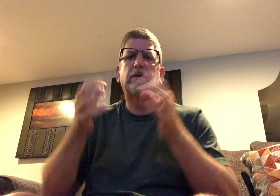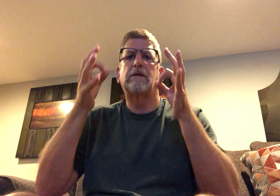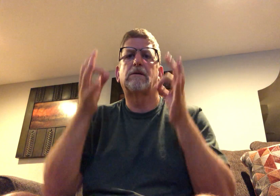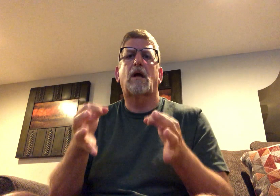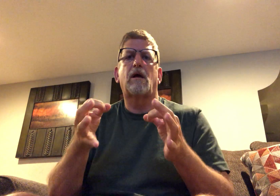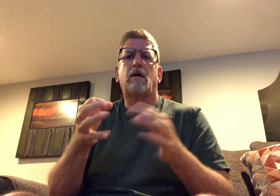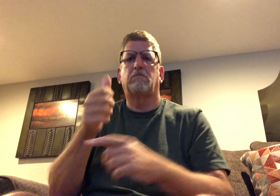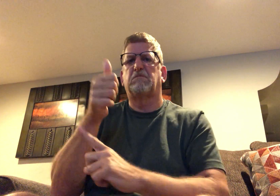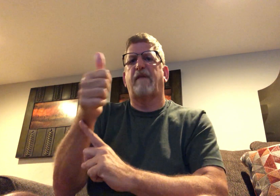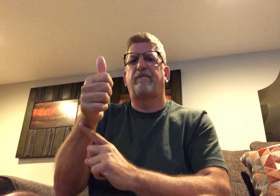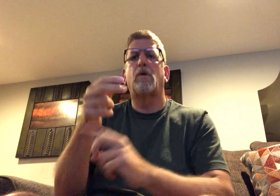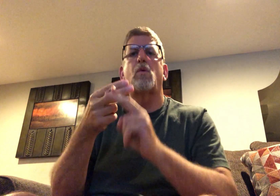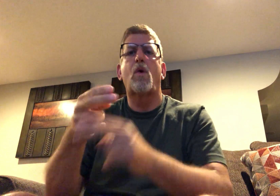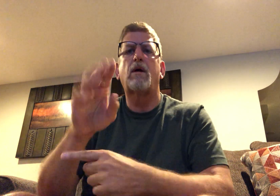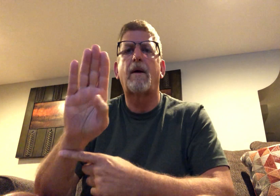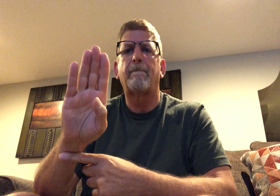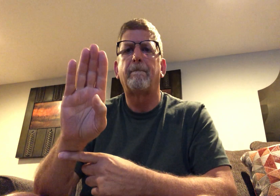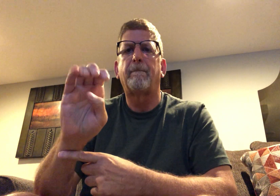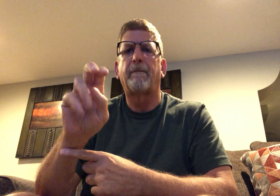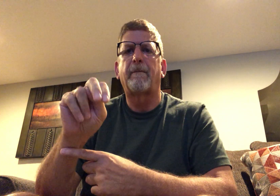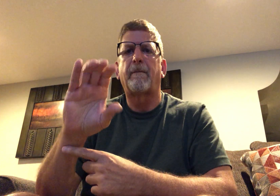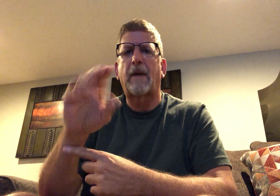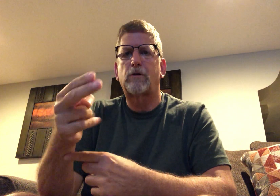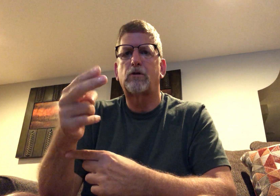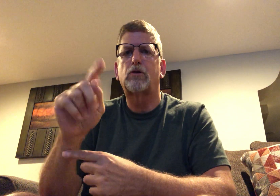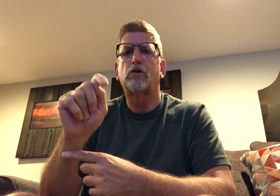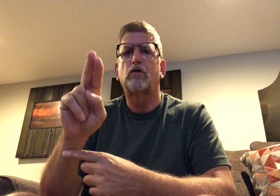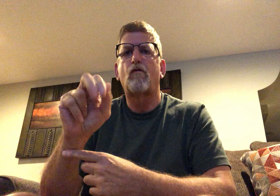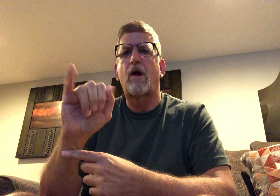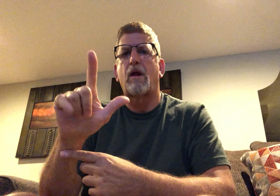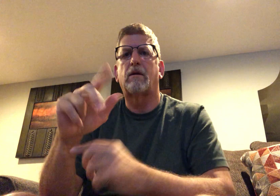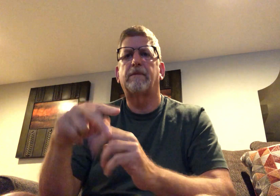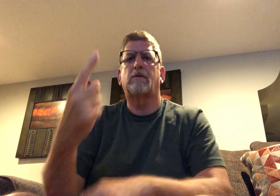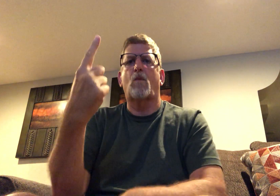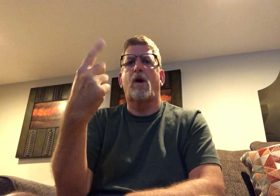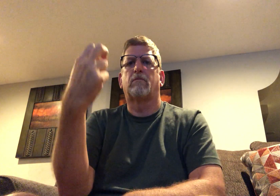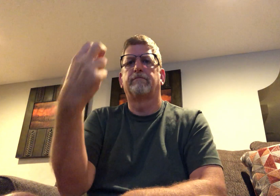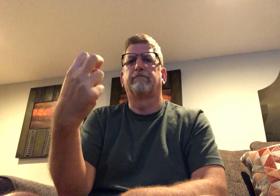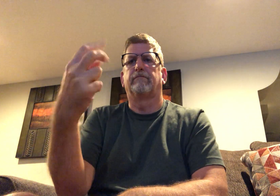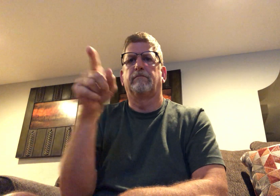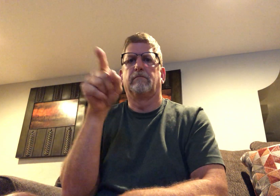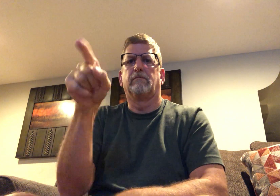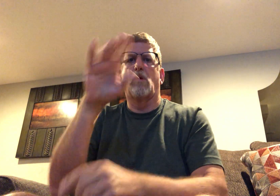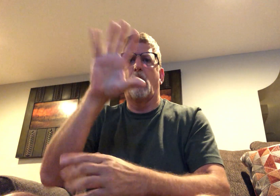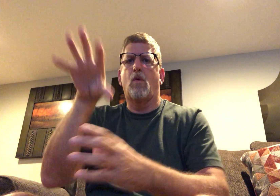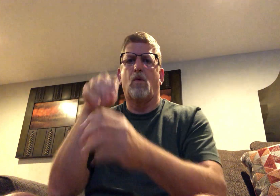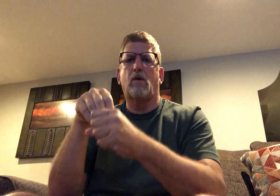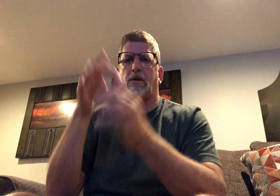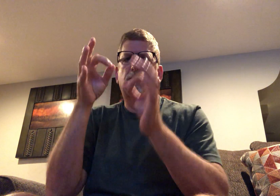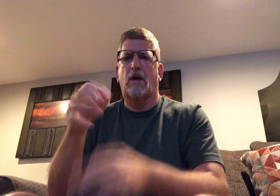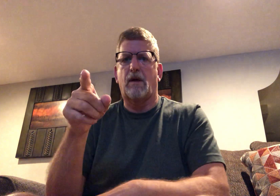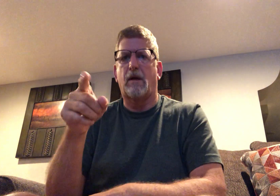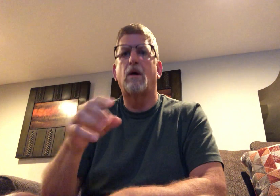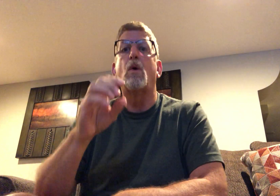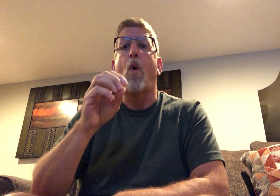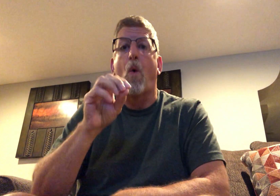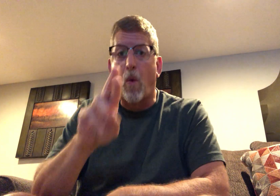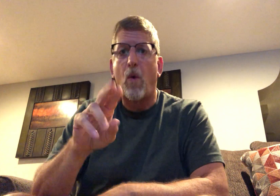them, hurt people who shouldn't have to face intolerance and discrimination because of their identity. This